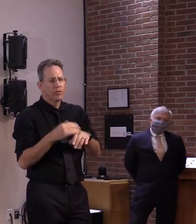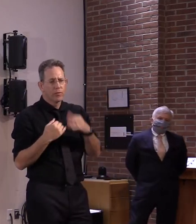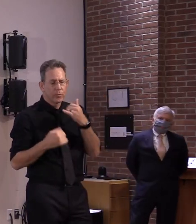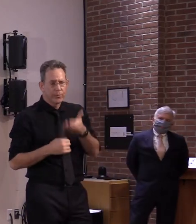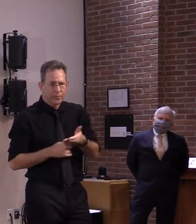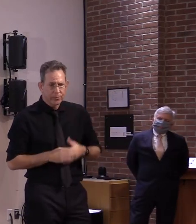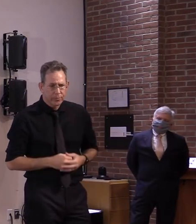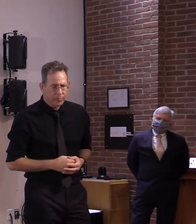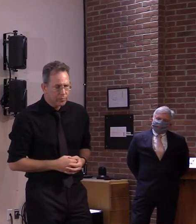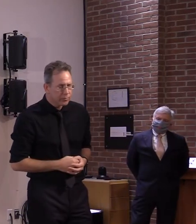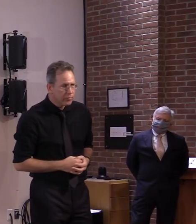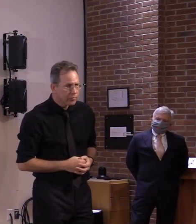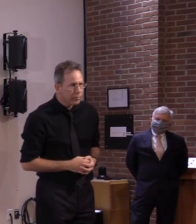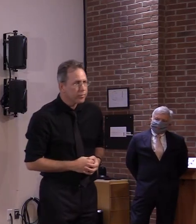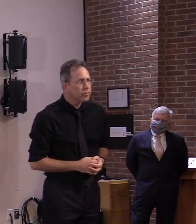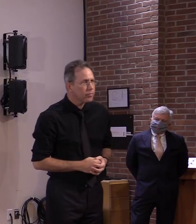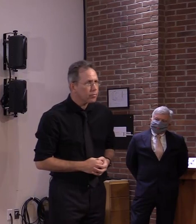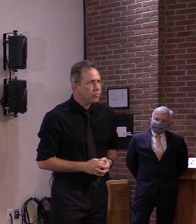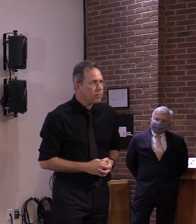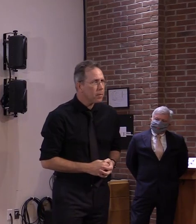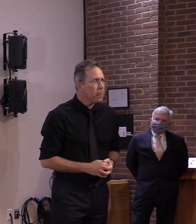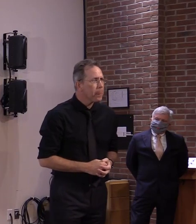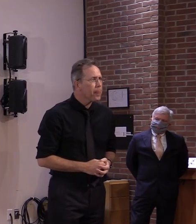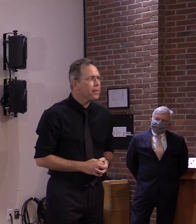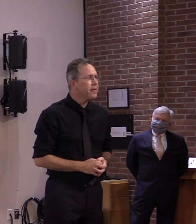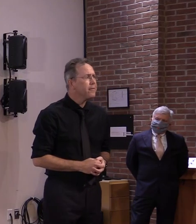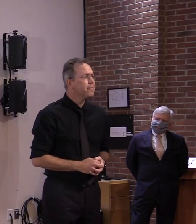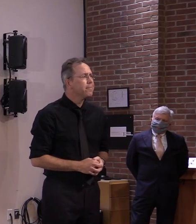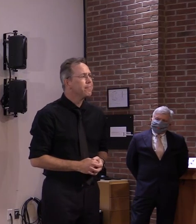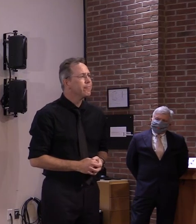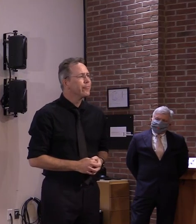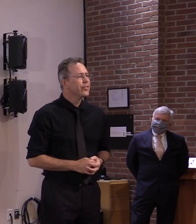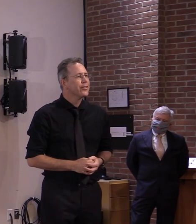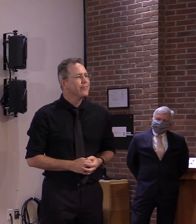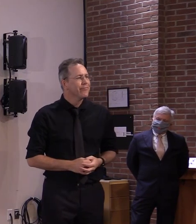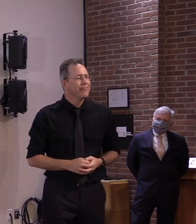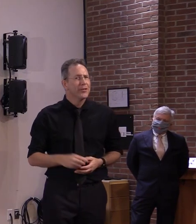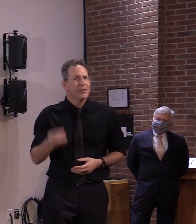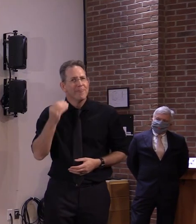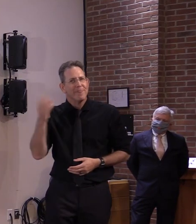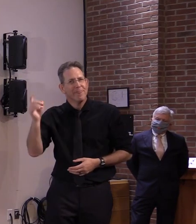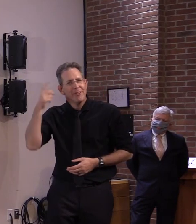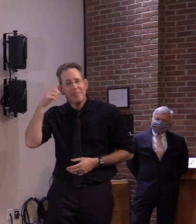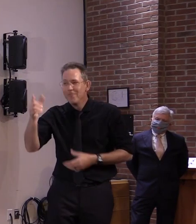Thanks, Rebecca. Governor, congratulations on re-election.